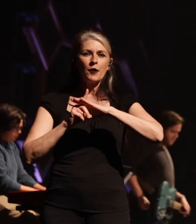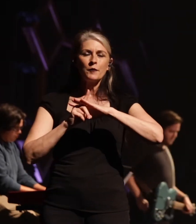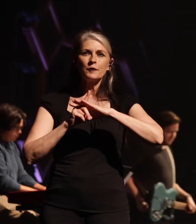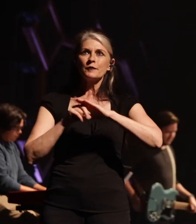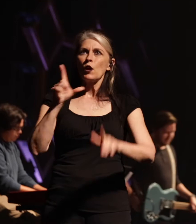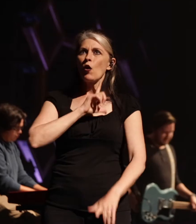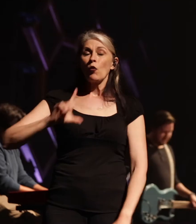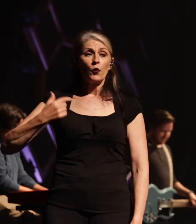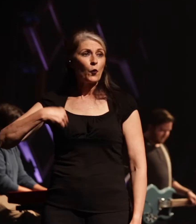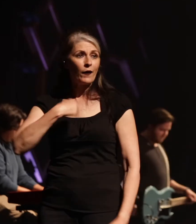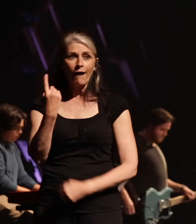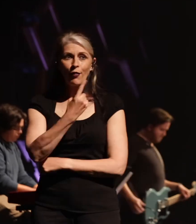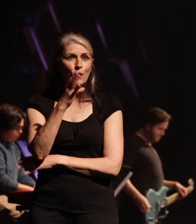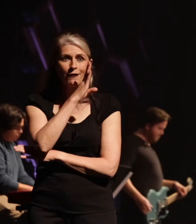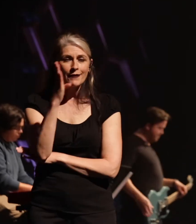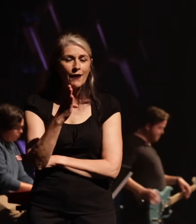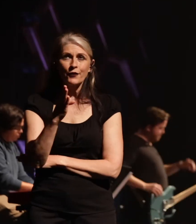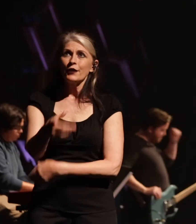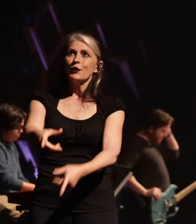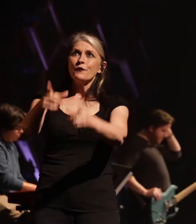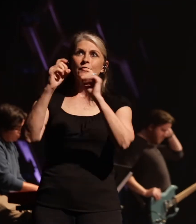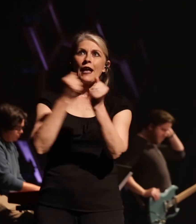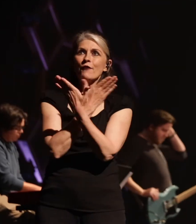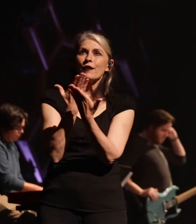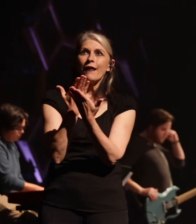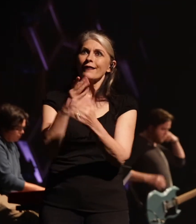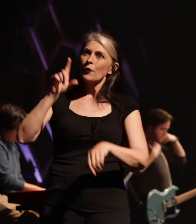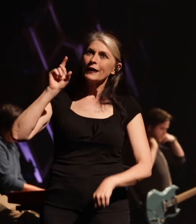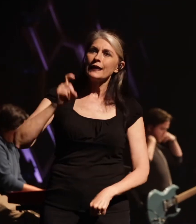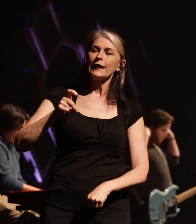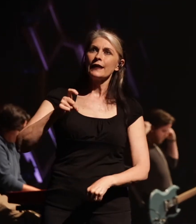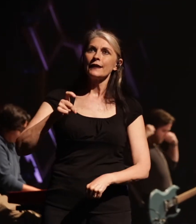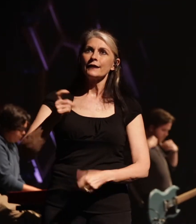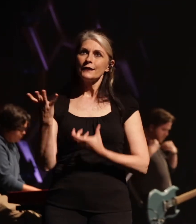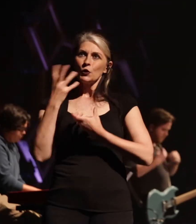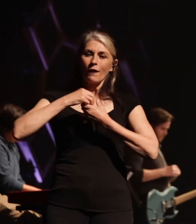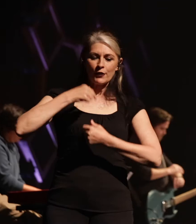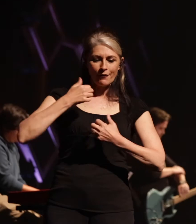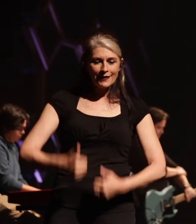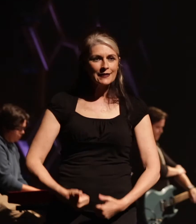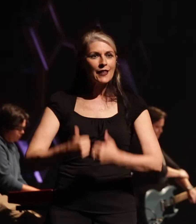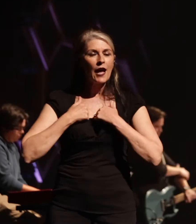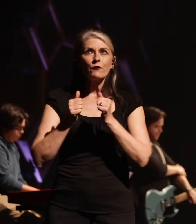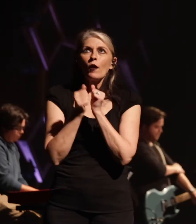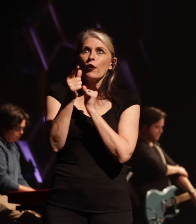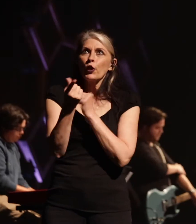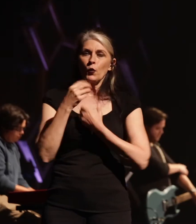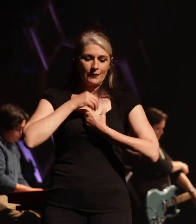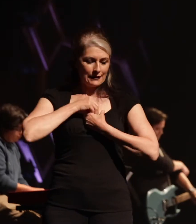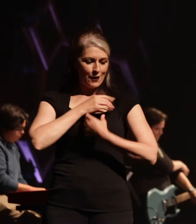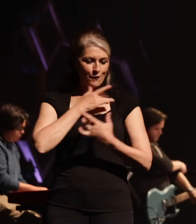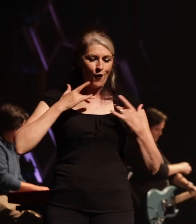we are never alone. God, and you have given us all that we need to engage this life with you in our